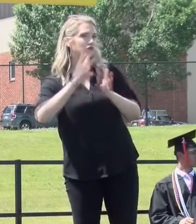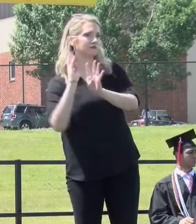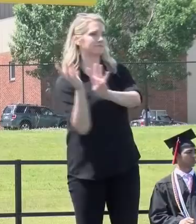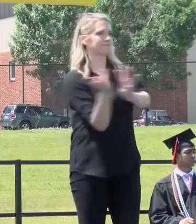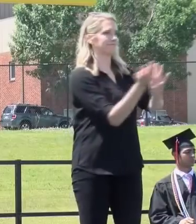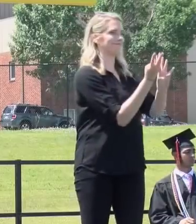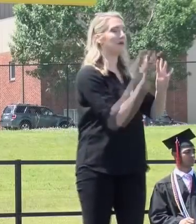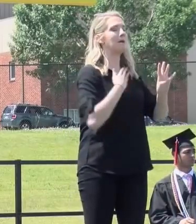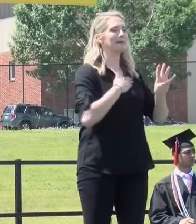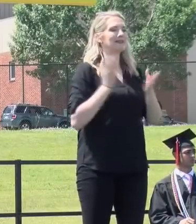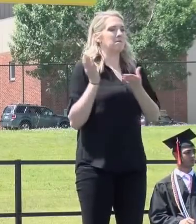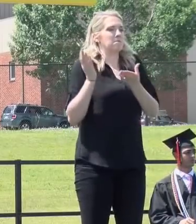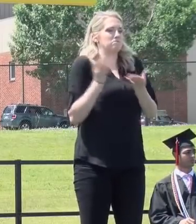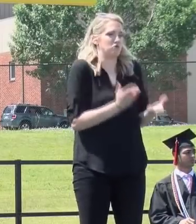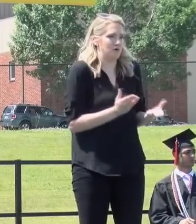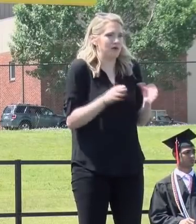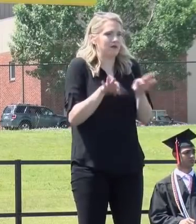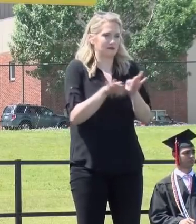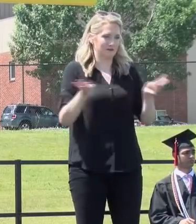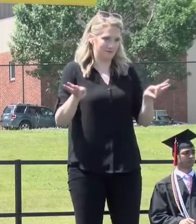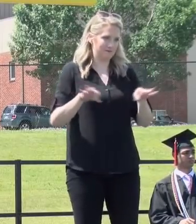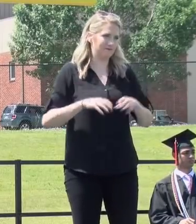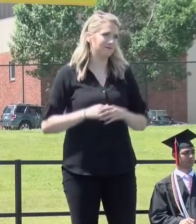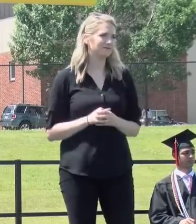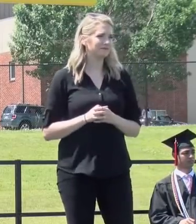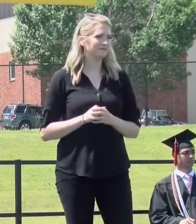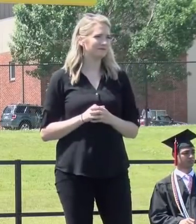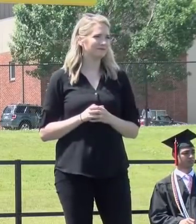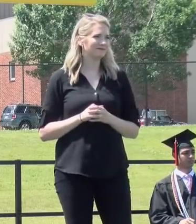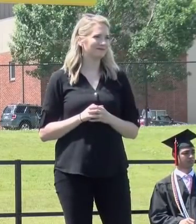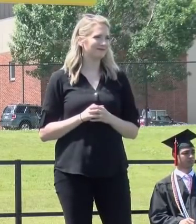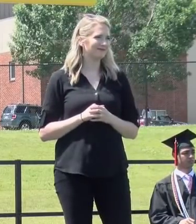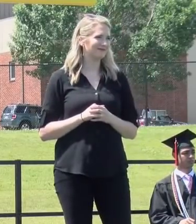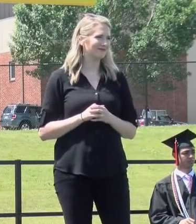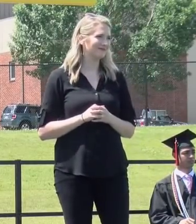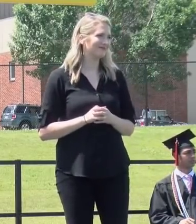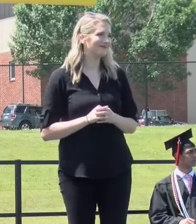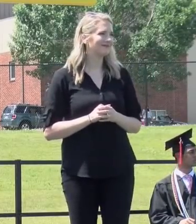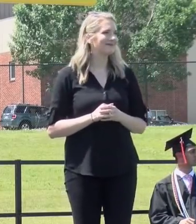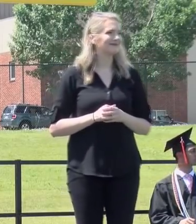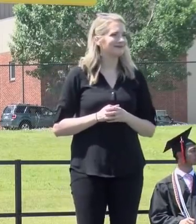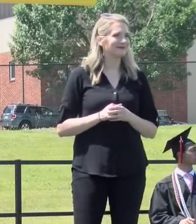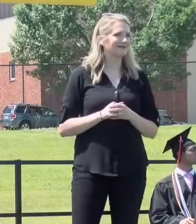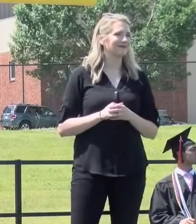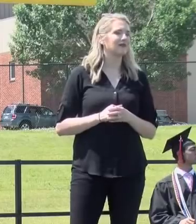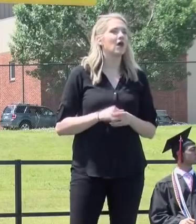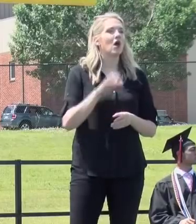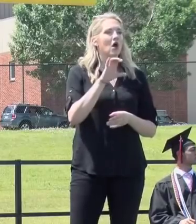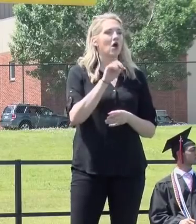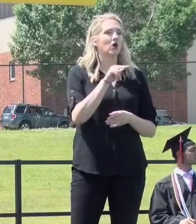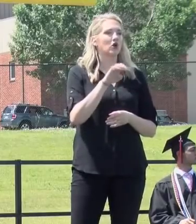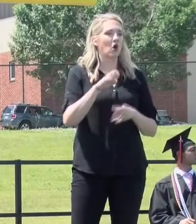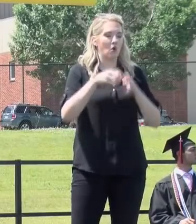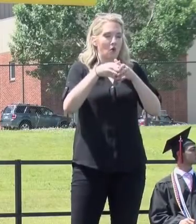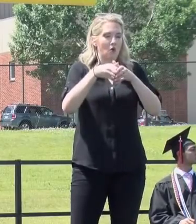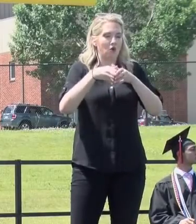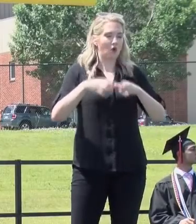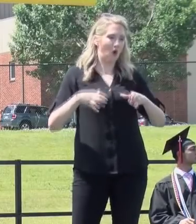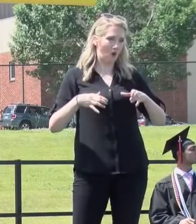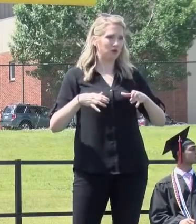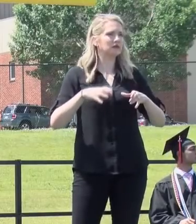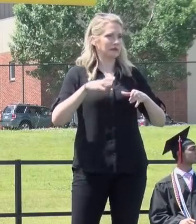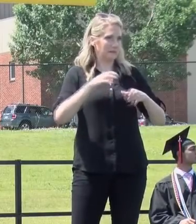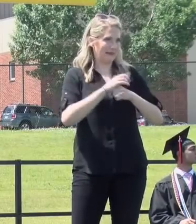bring your diplomas. Cones have been laid on the field to ensure 6-foot